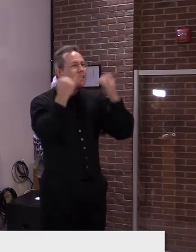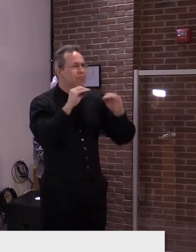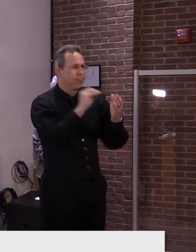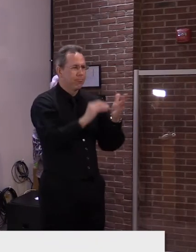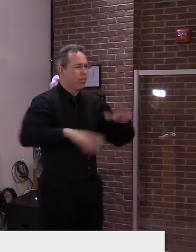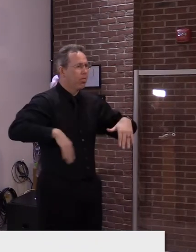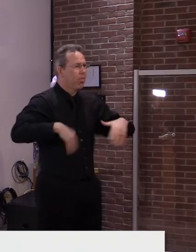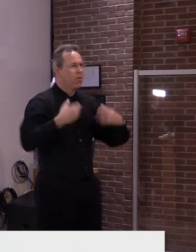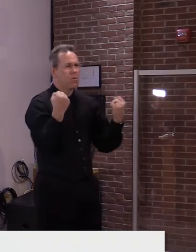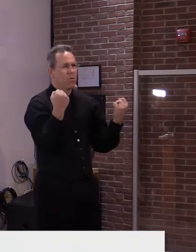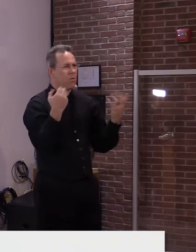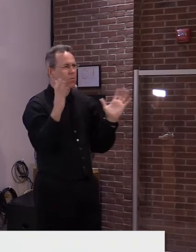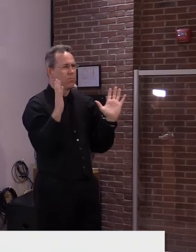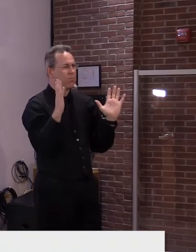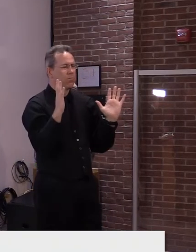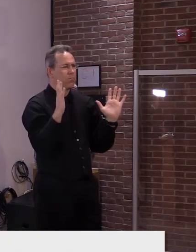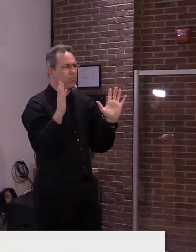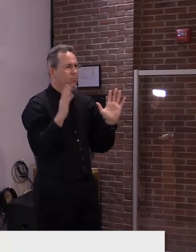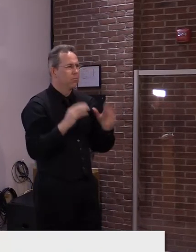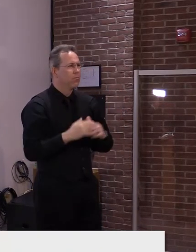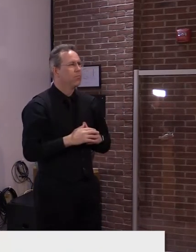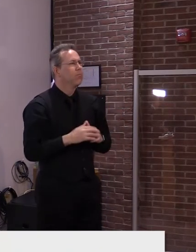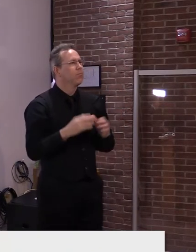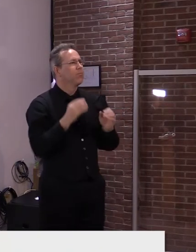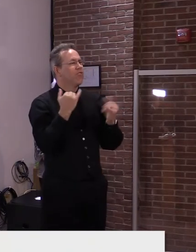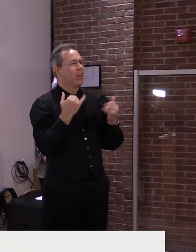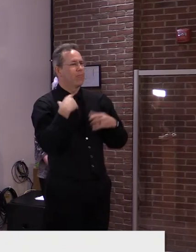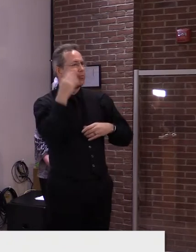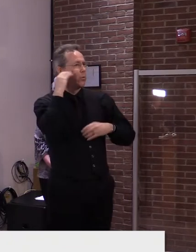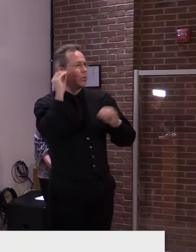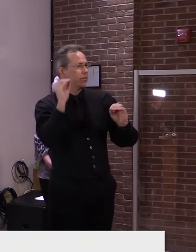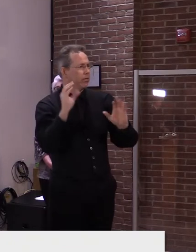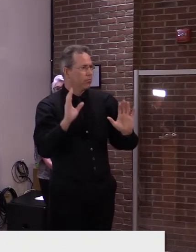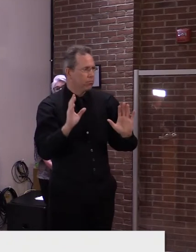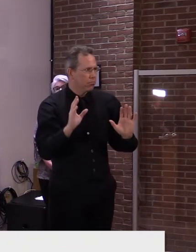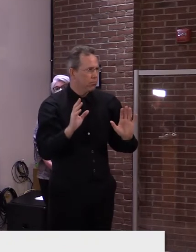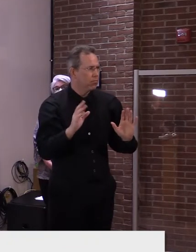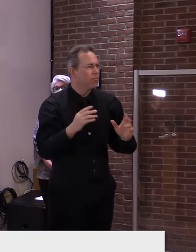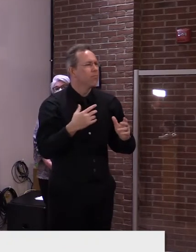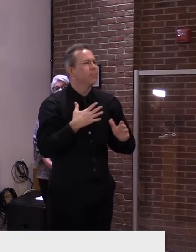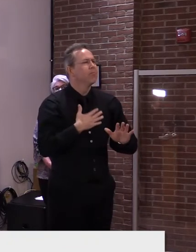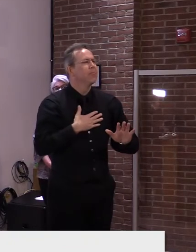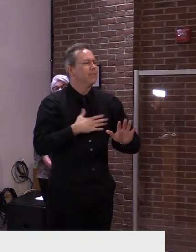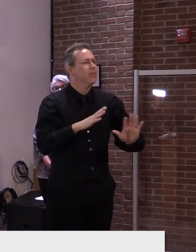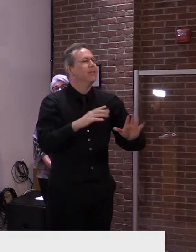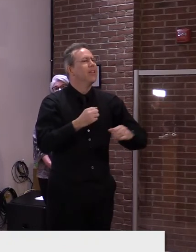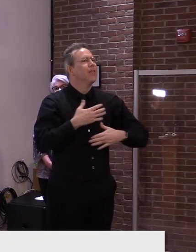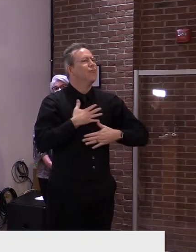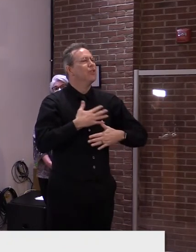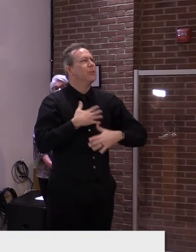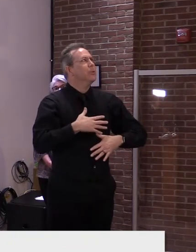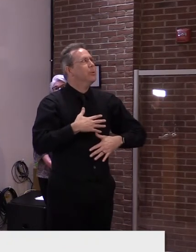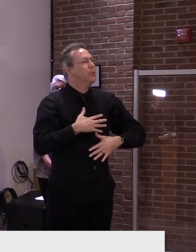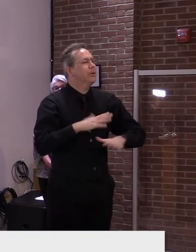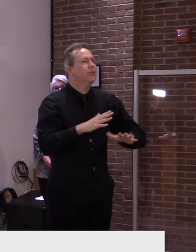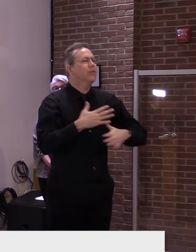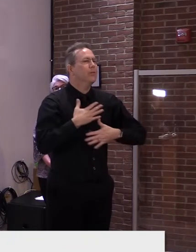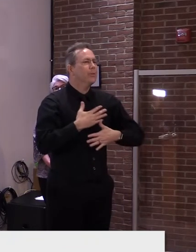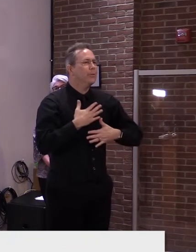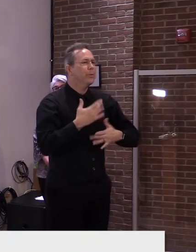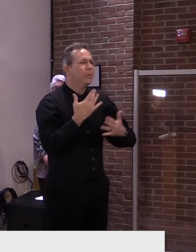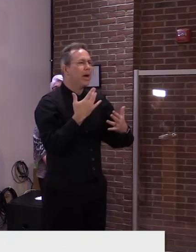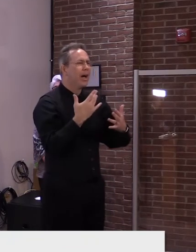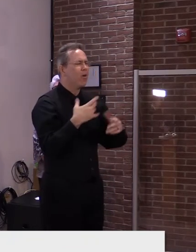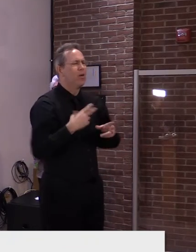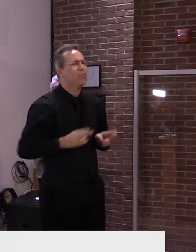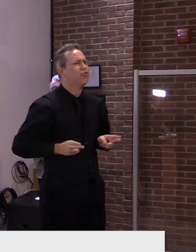just need to just take a deep breath. And we don't need a feeding frenzy here. What we need to do